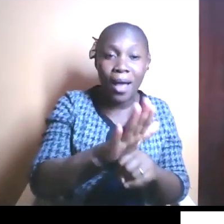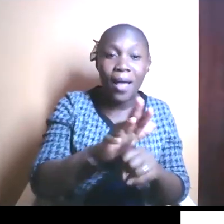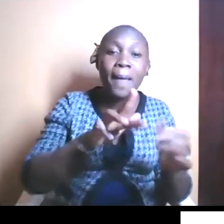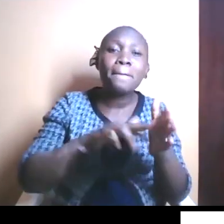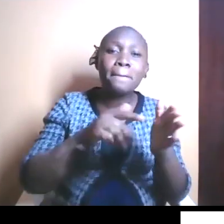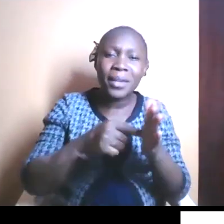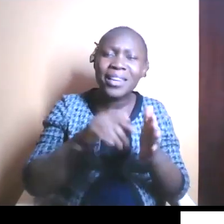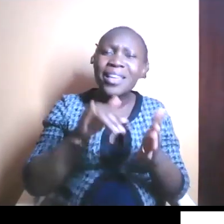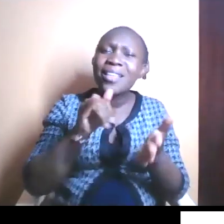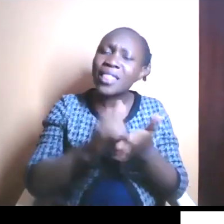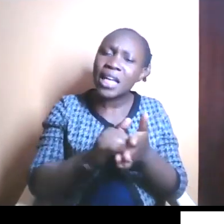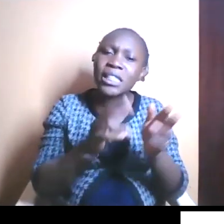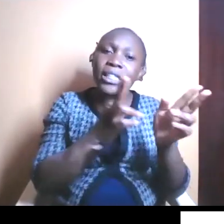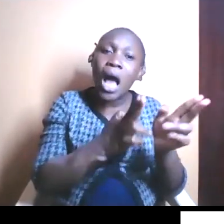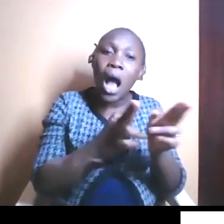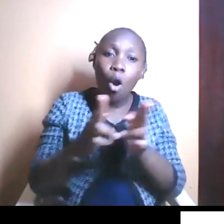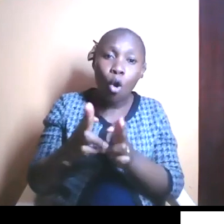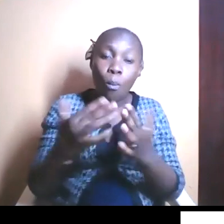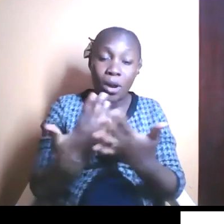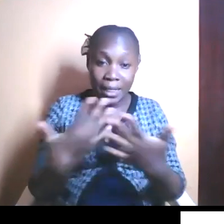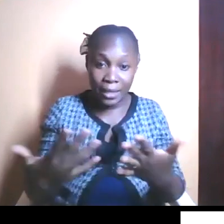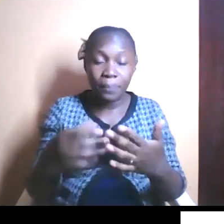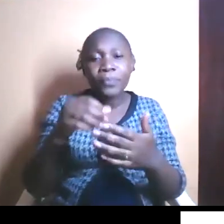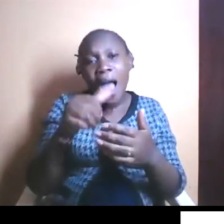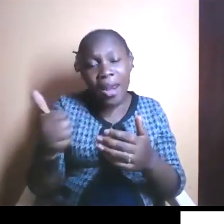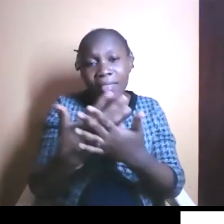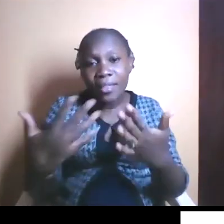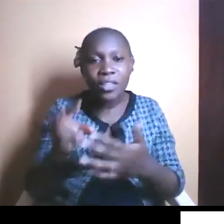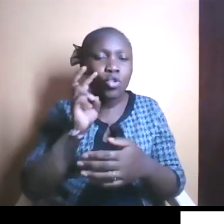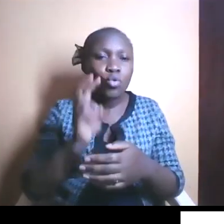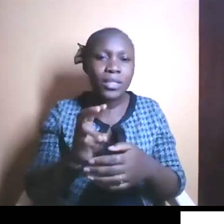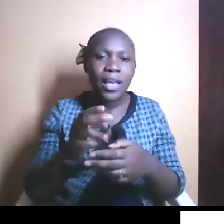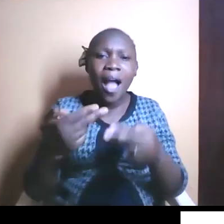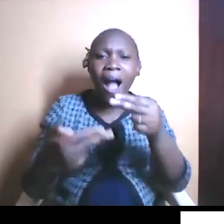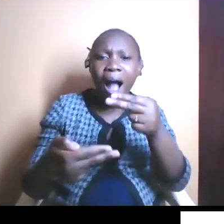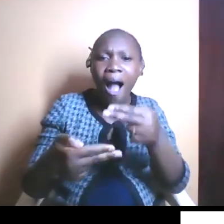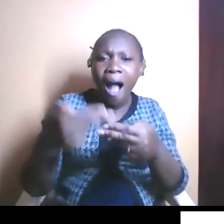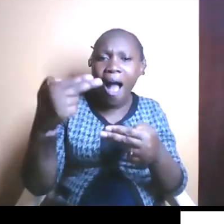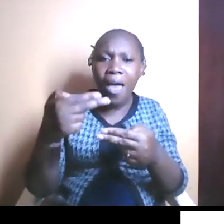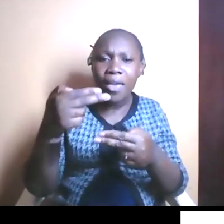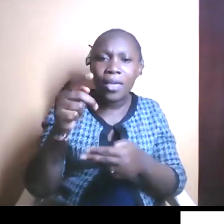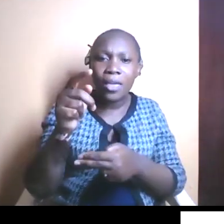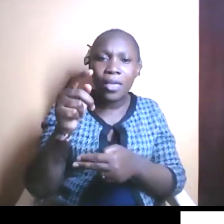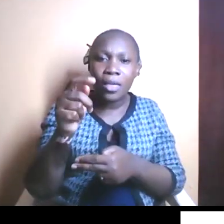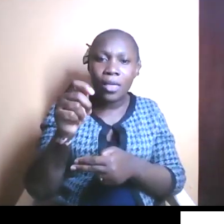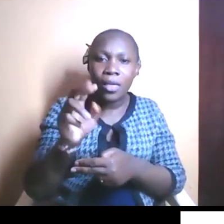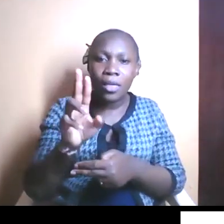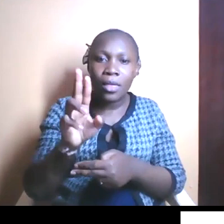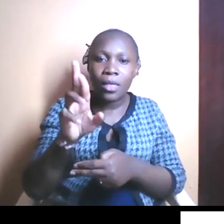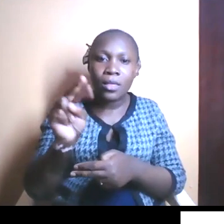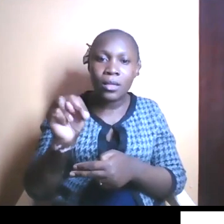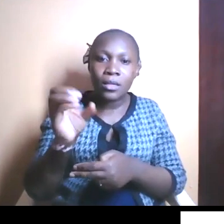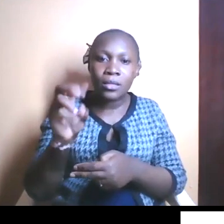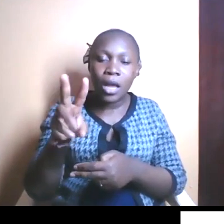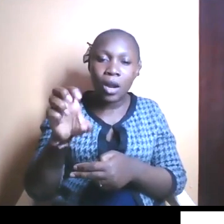common. And then, of course, another sign you will see is high turnover. And then we have the very interesting thing